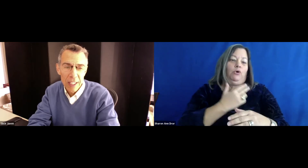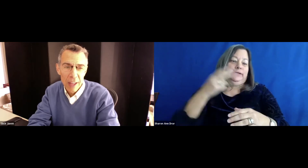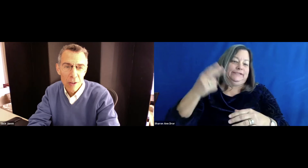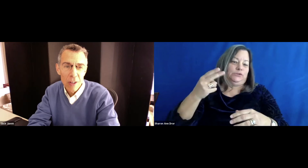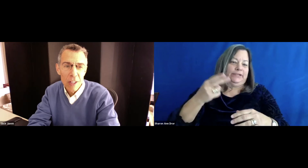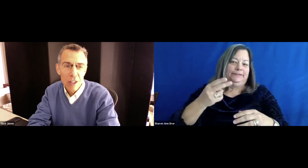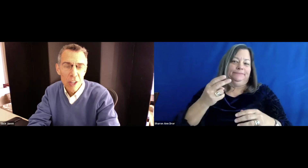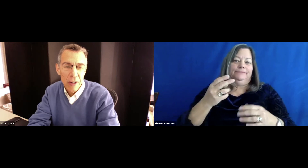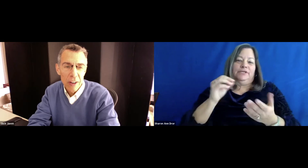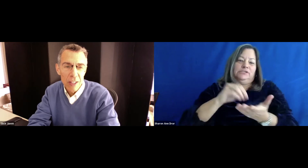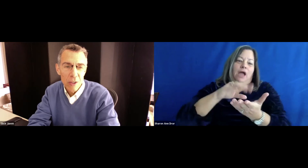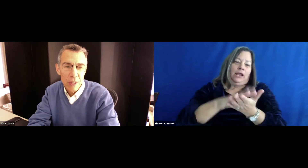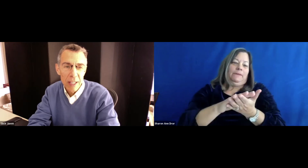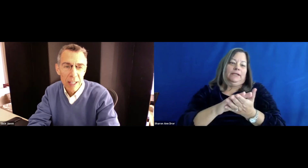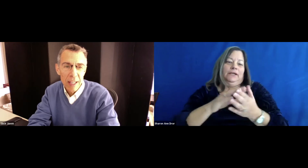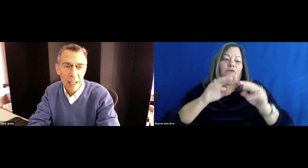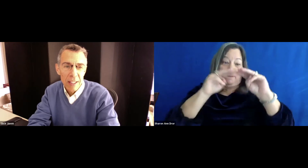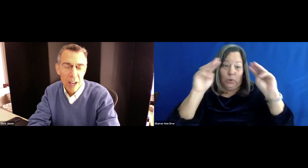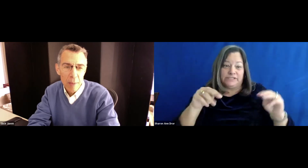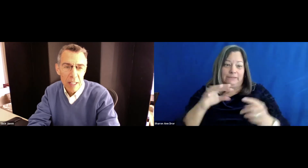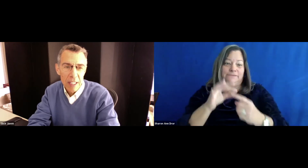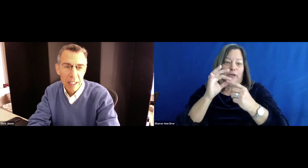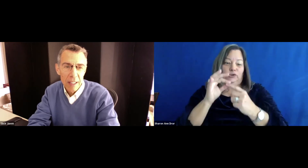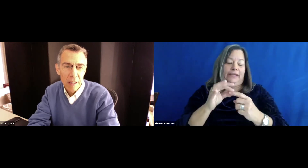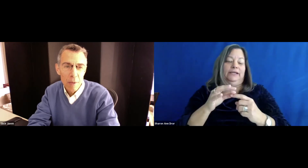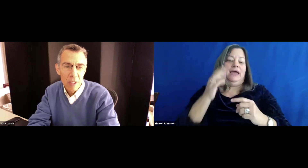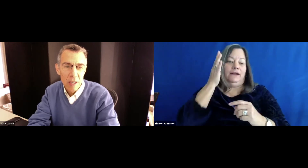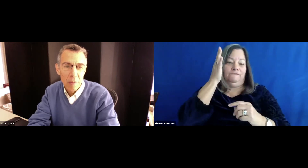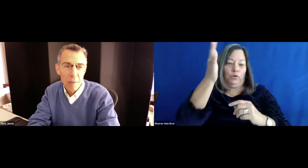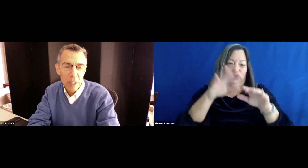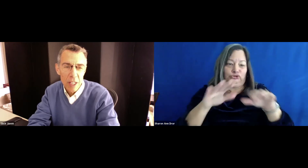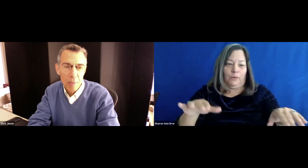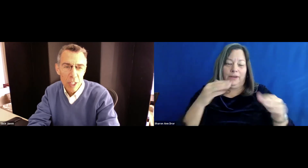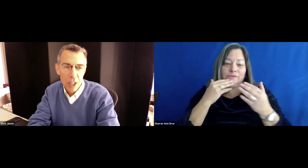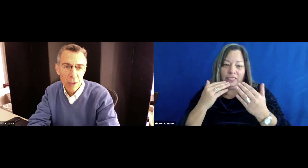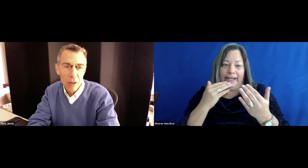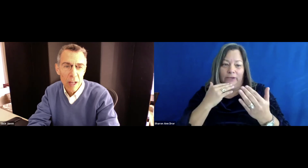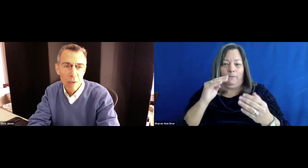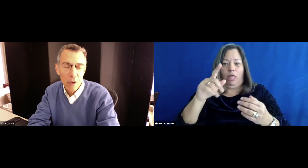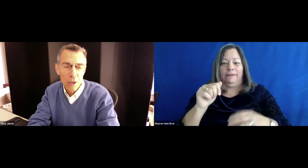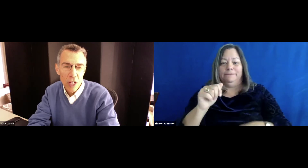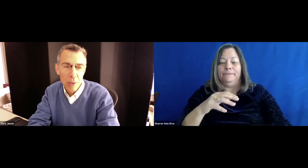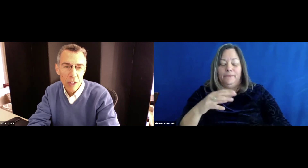together, sharing our history, documenting the museum in particular, and for future generations. Thank you,